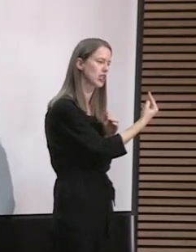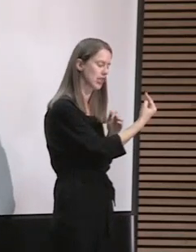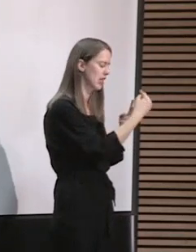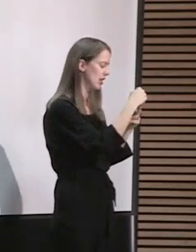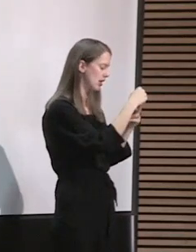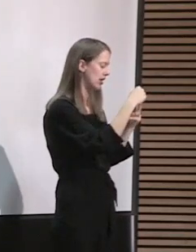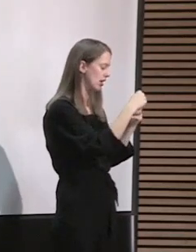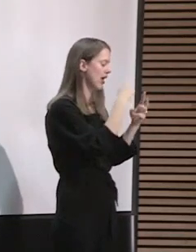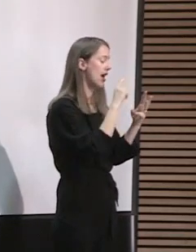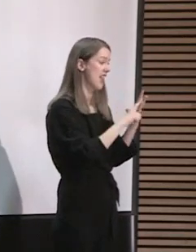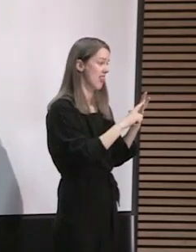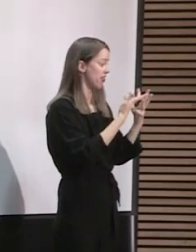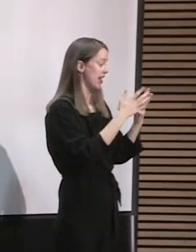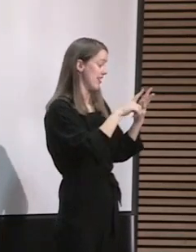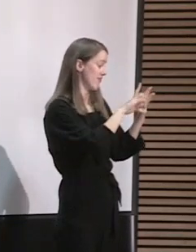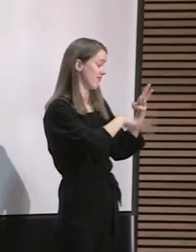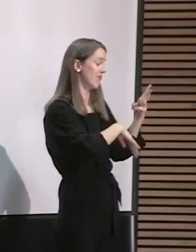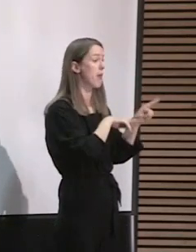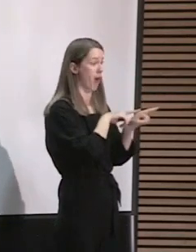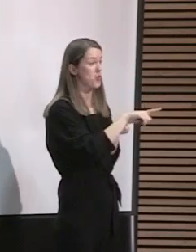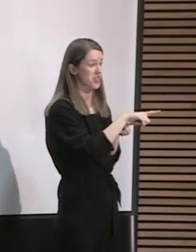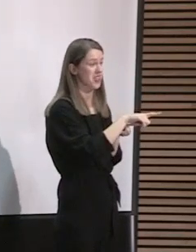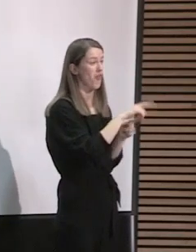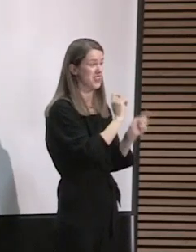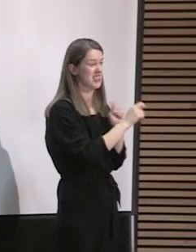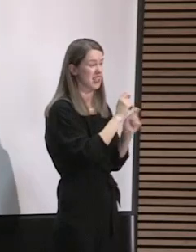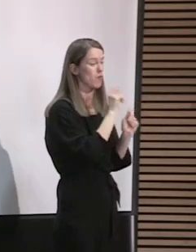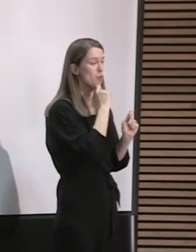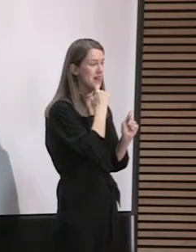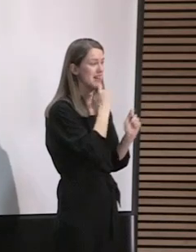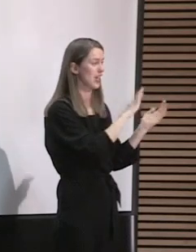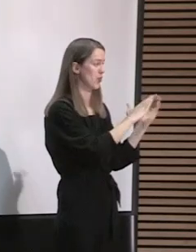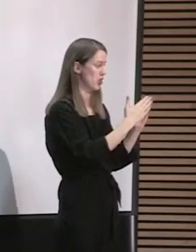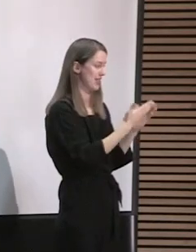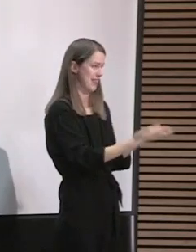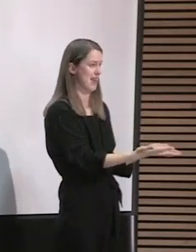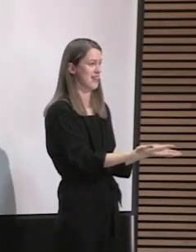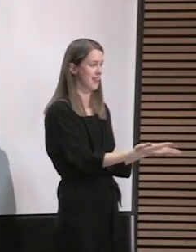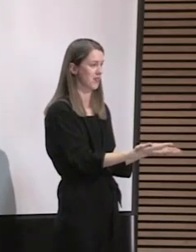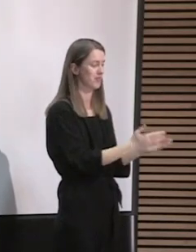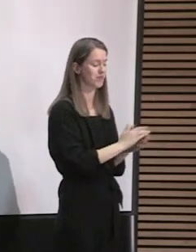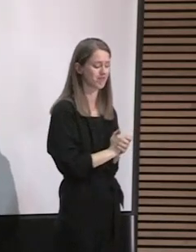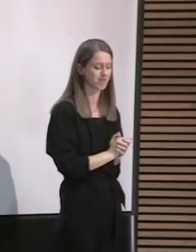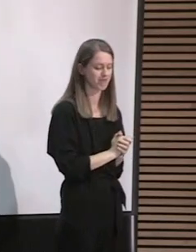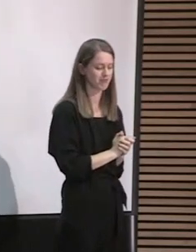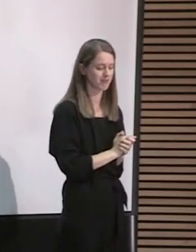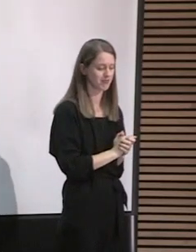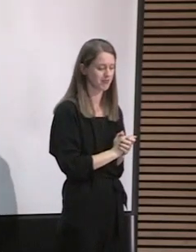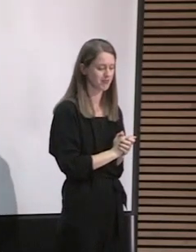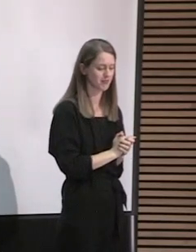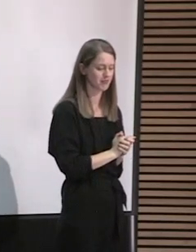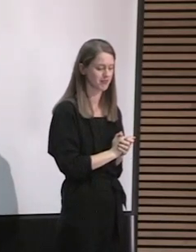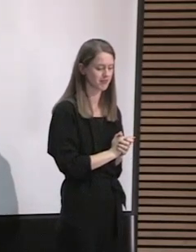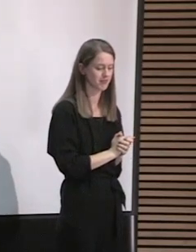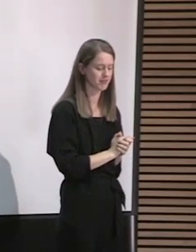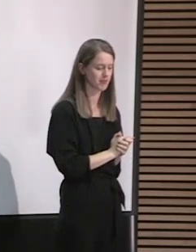day. But that will leave the significant majority of that being testing in the community. And as